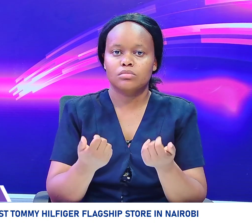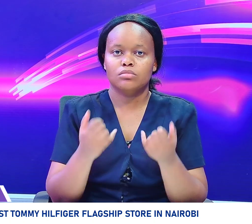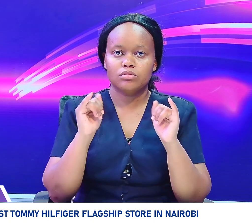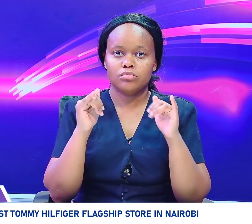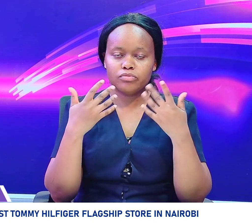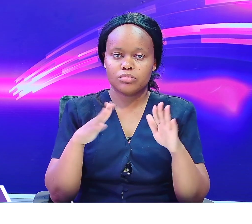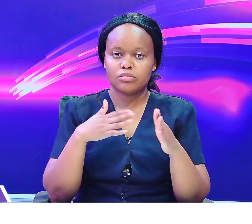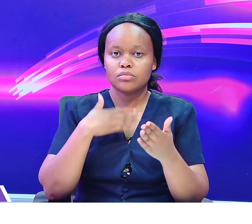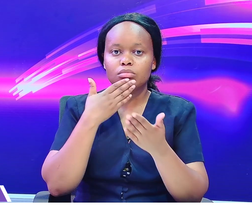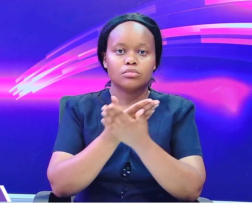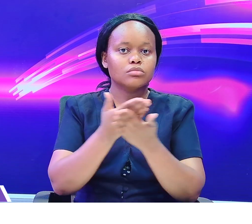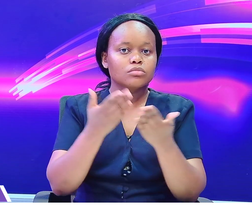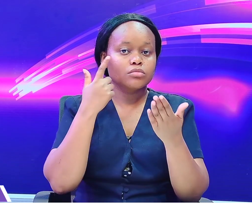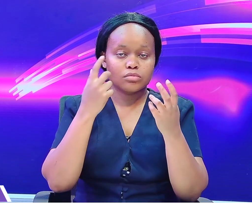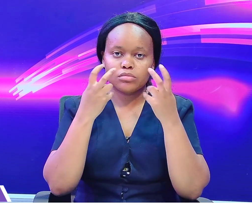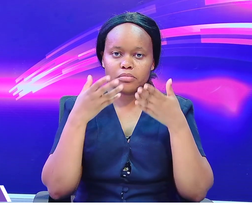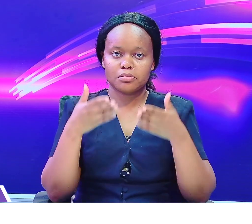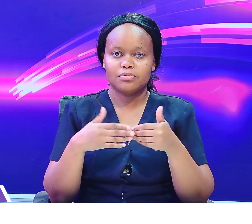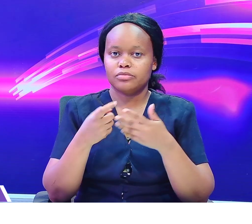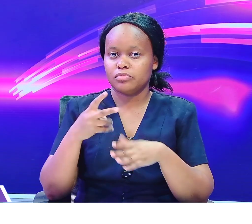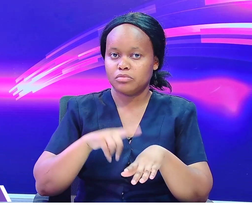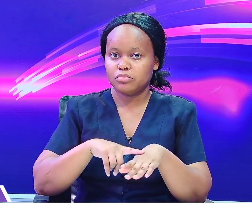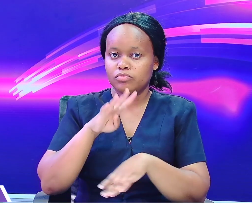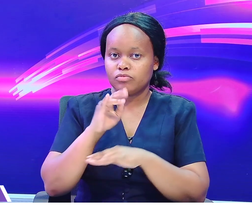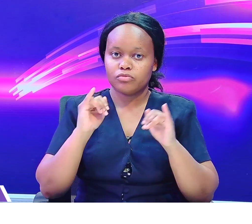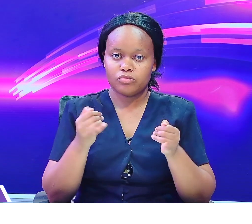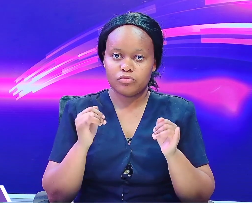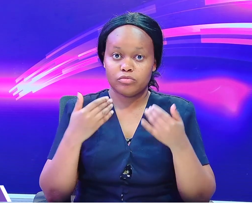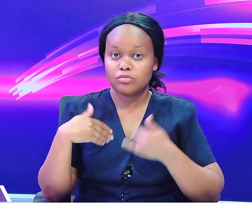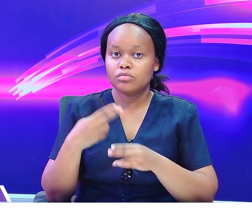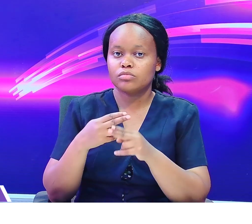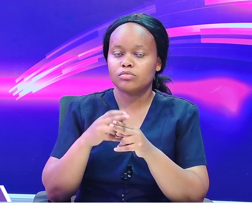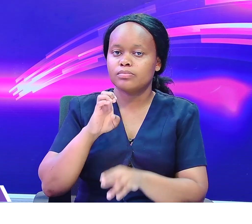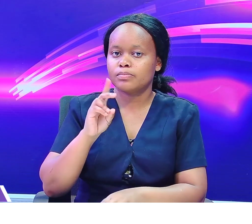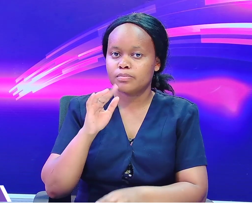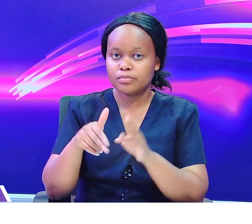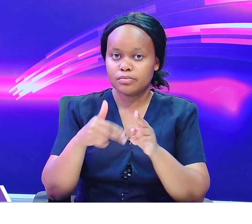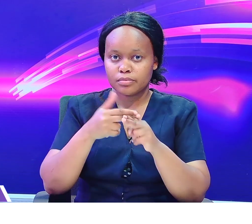Now we've come to the end of the news update. Thank you for joining us here at Science TV News. I have been your host, Edna Kaindi,